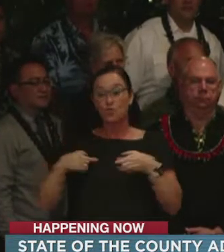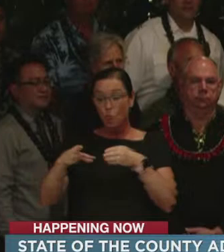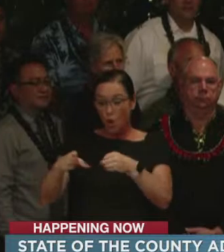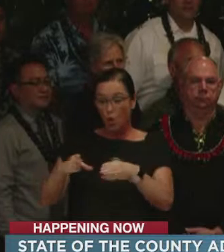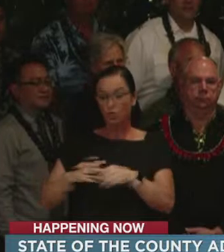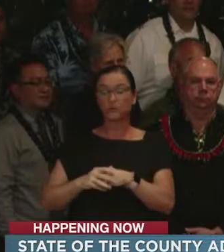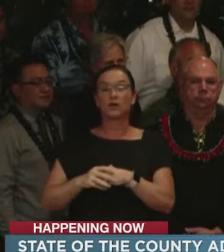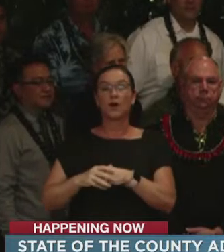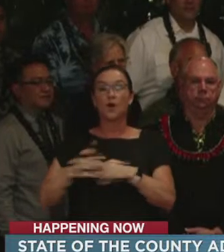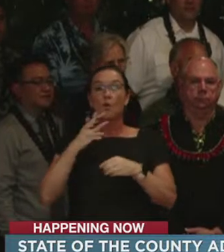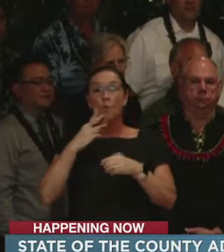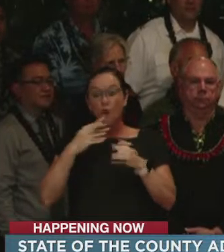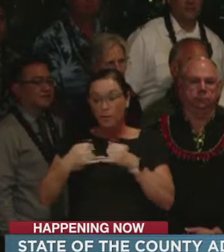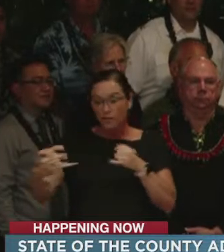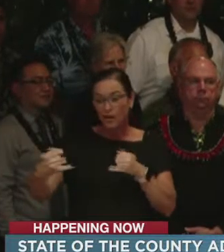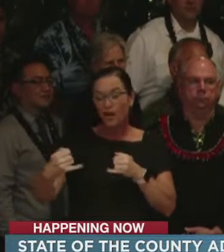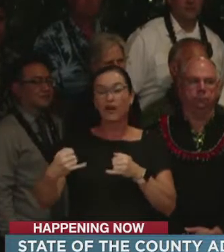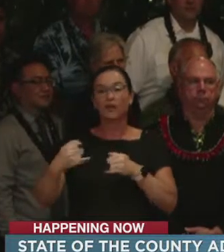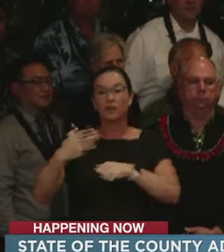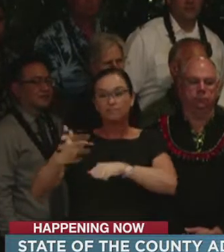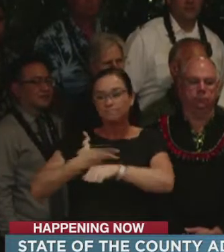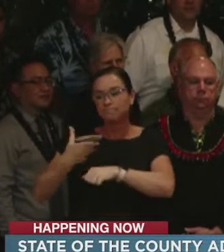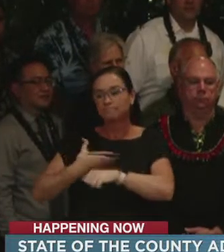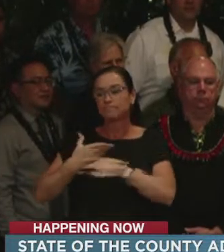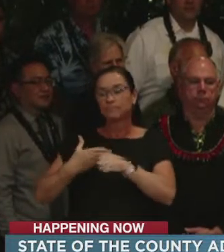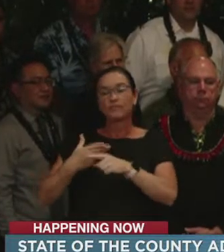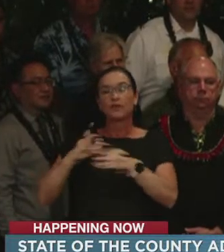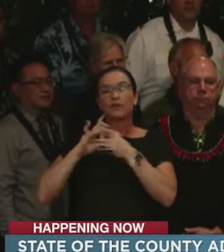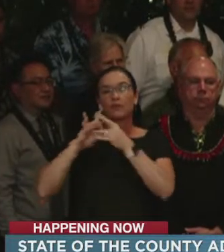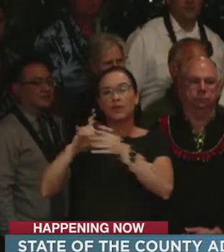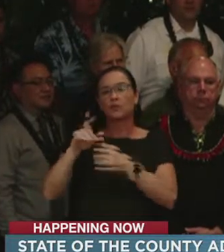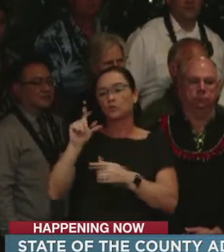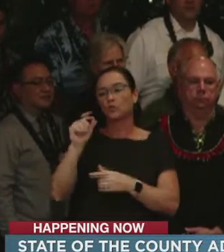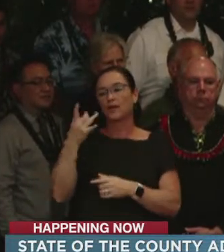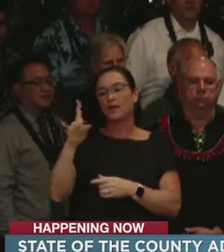installation in Lower Puna concerning the 2018